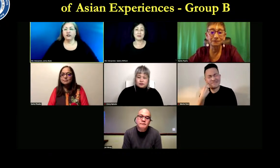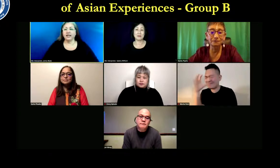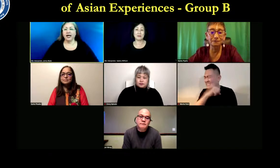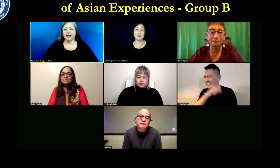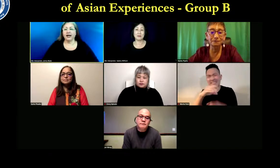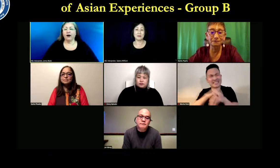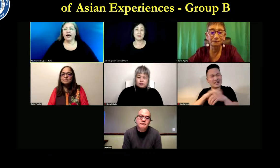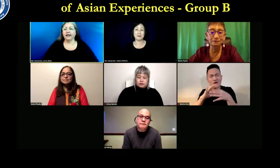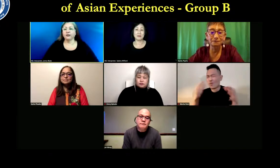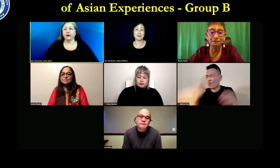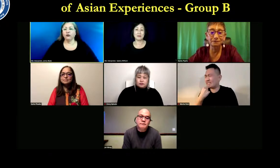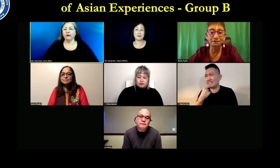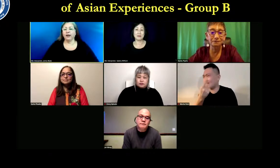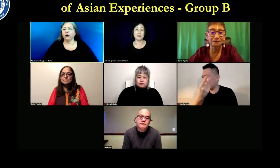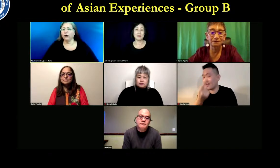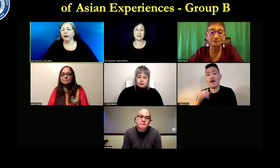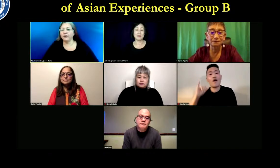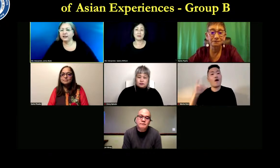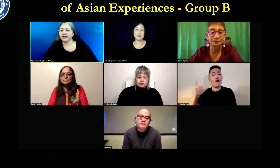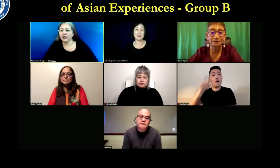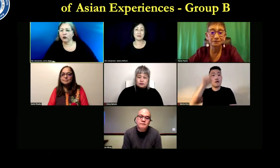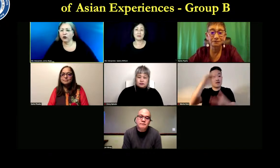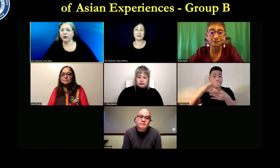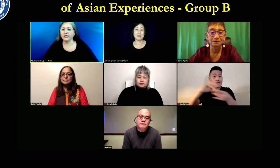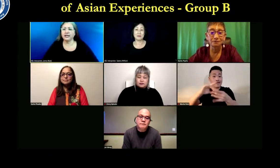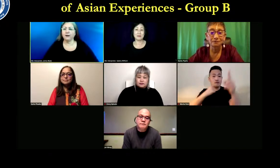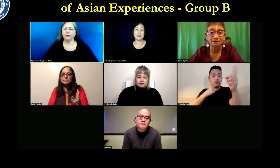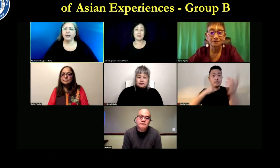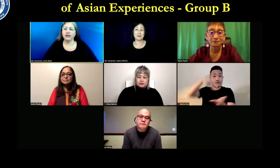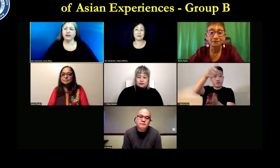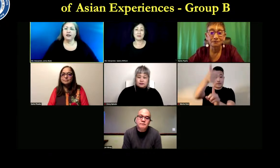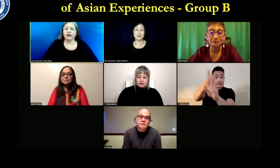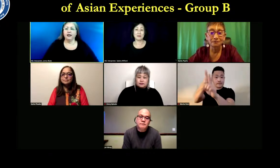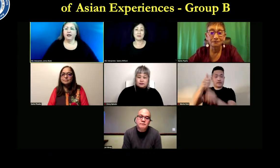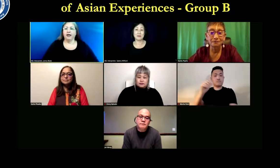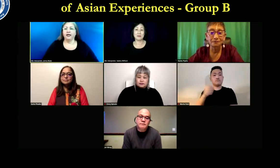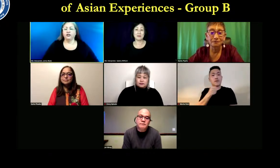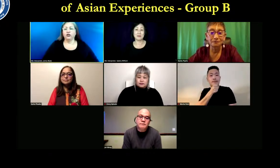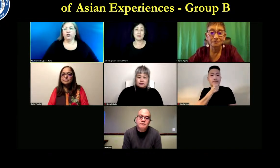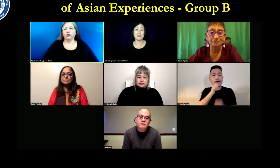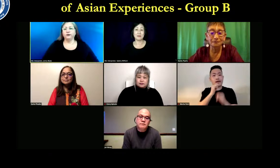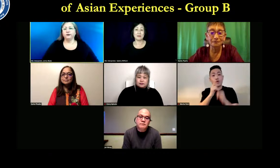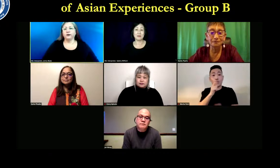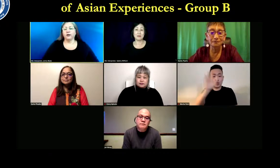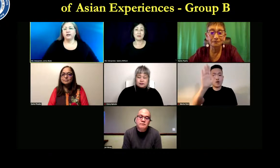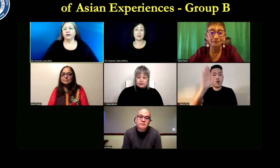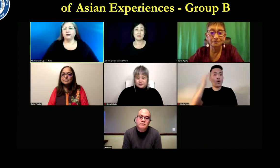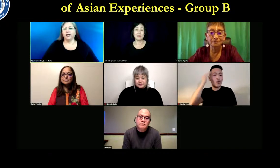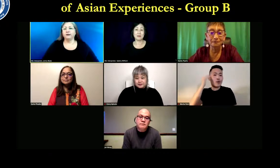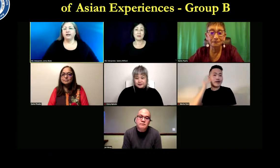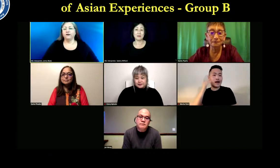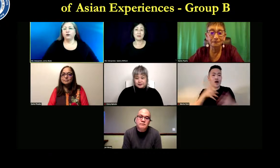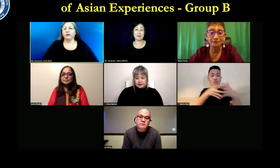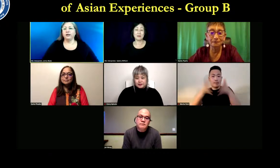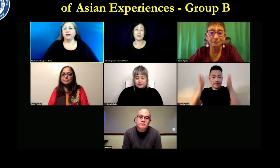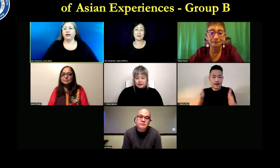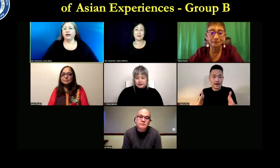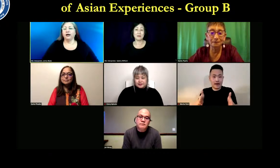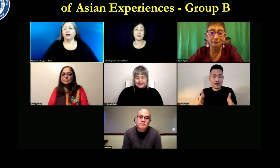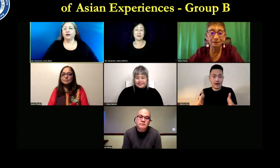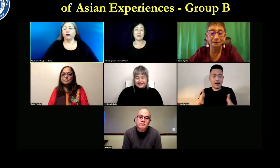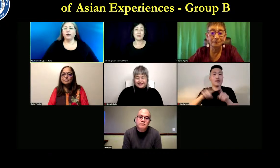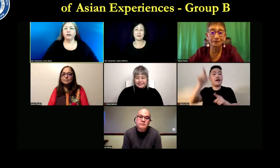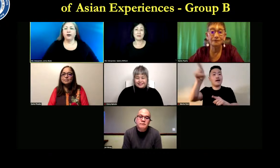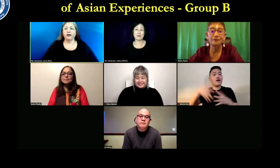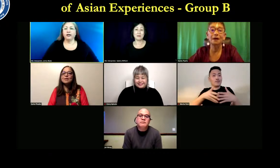don't understand, I'll ask my roommate, oh, I missed that word. What does that mean? And so sometimes it would be